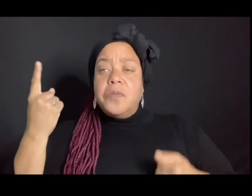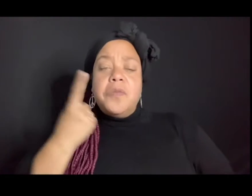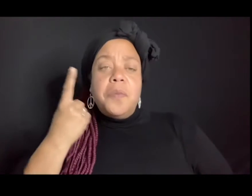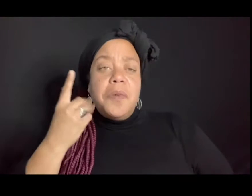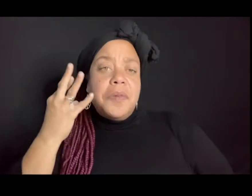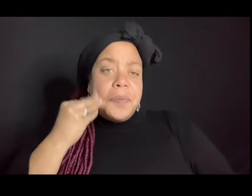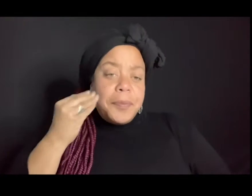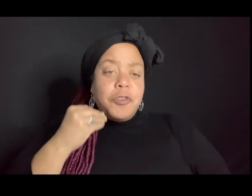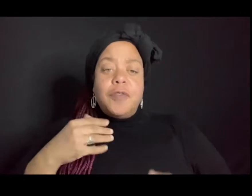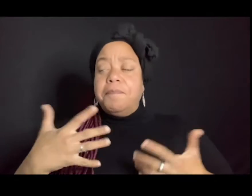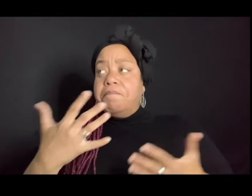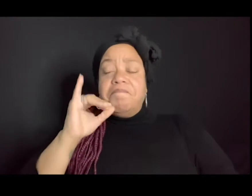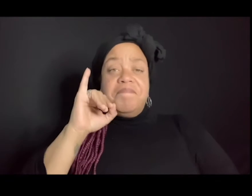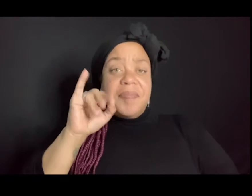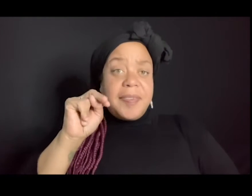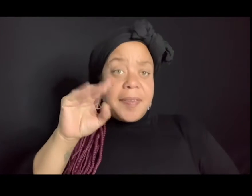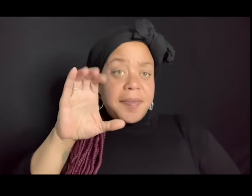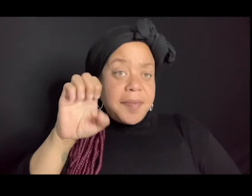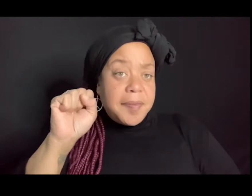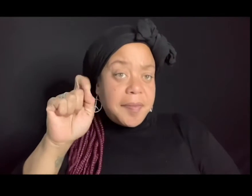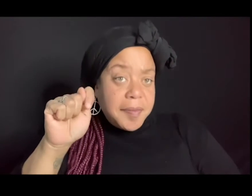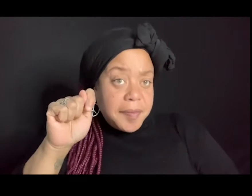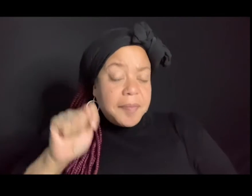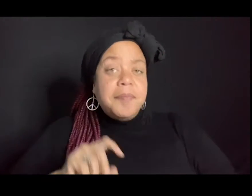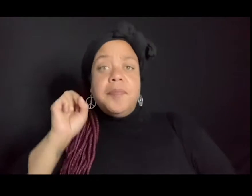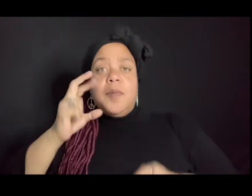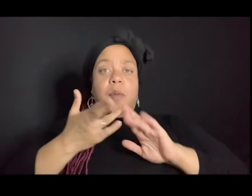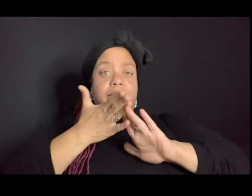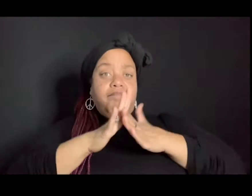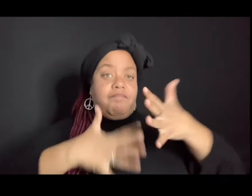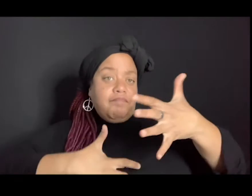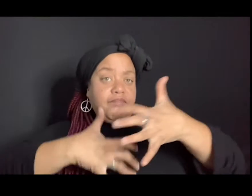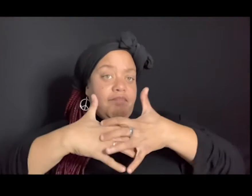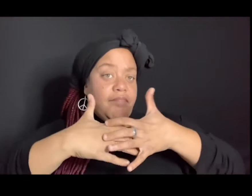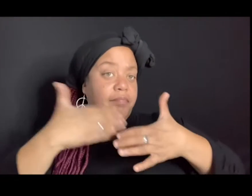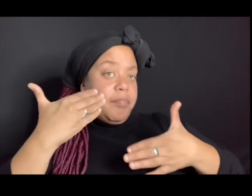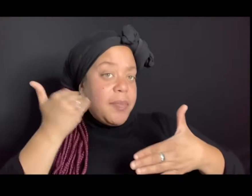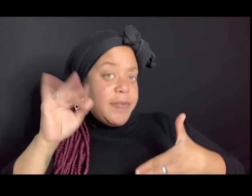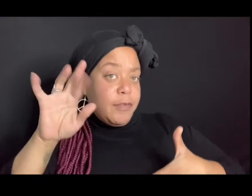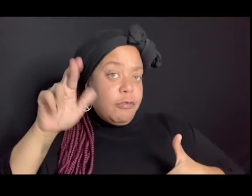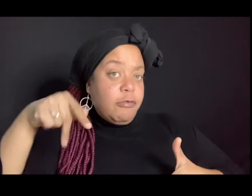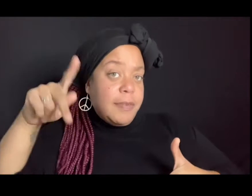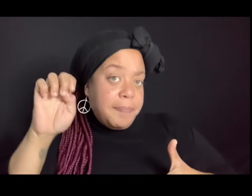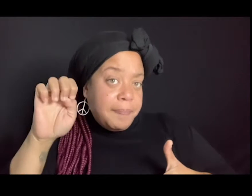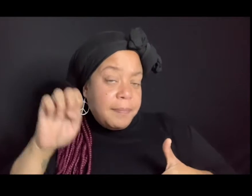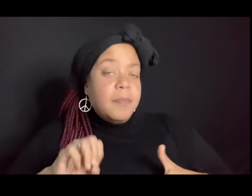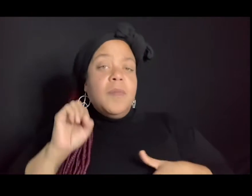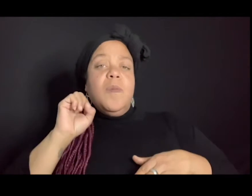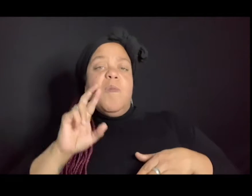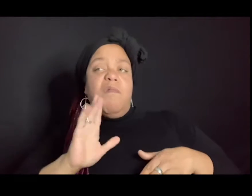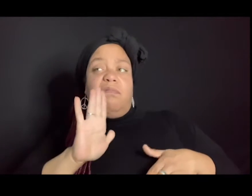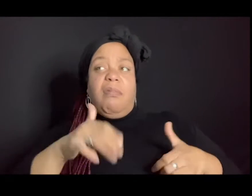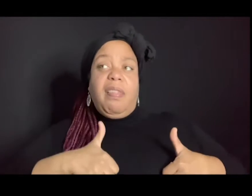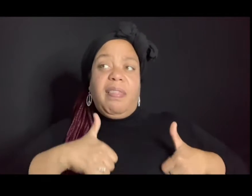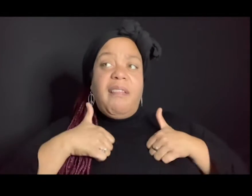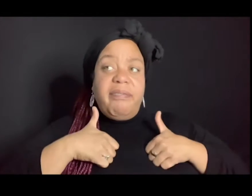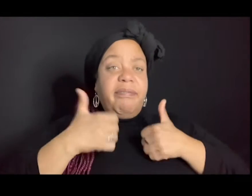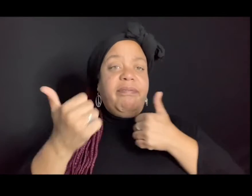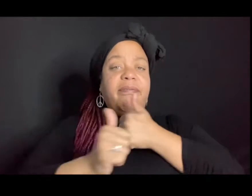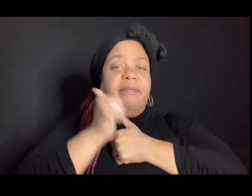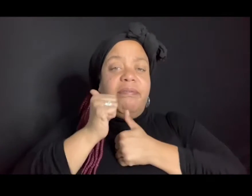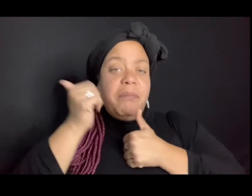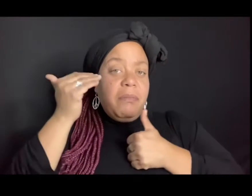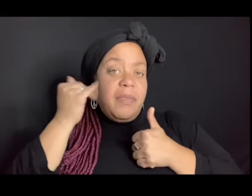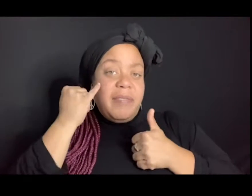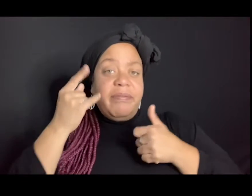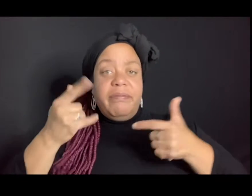that can occur because someone has experienced incest or has become pregnant due to a rape, or their life